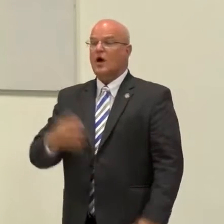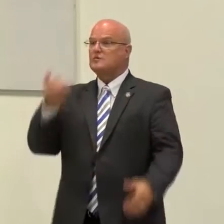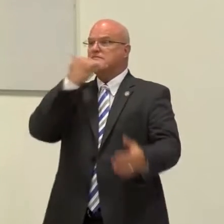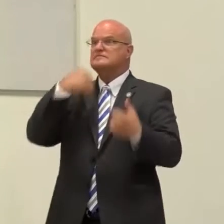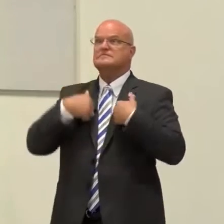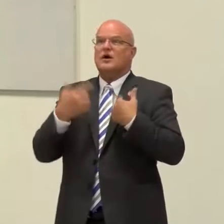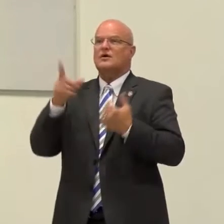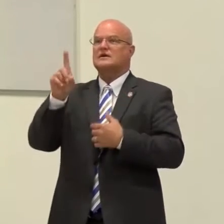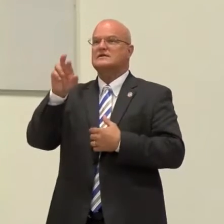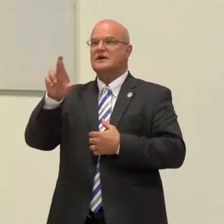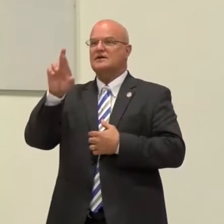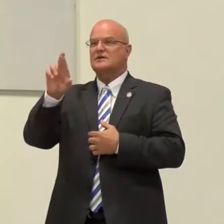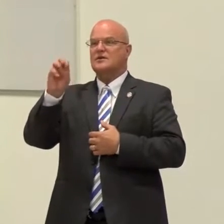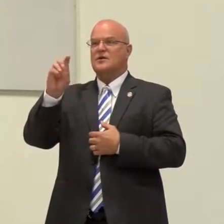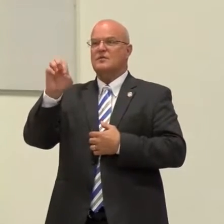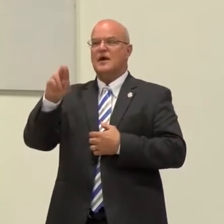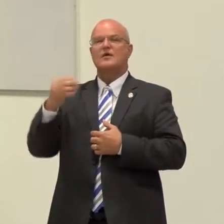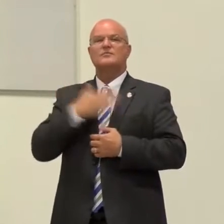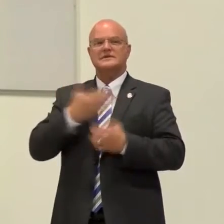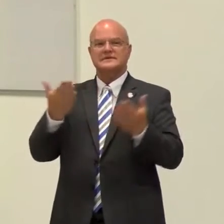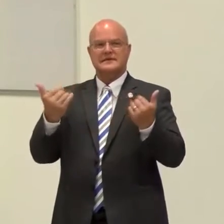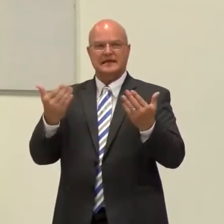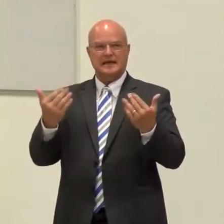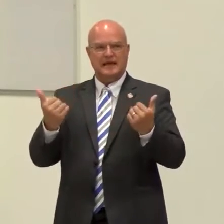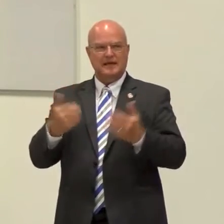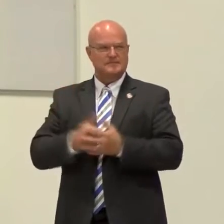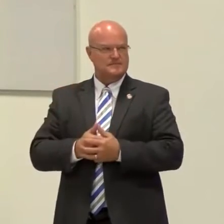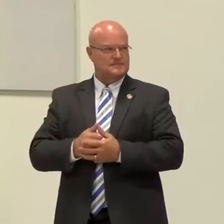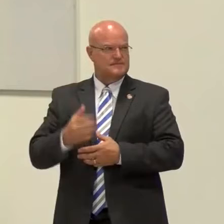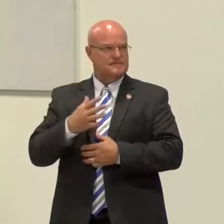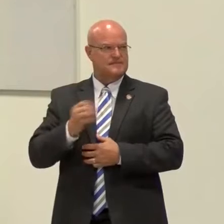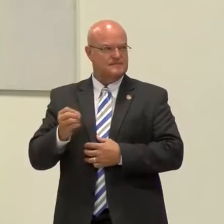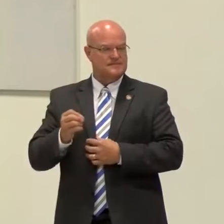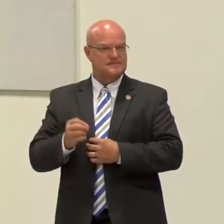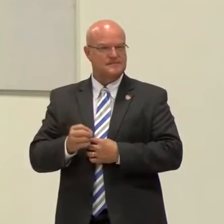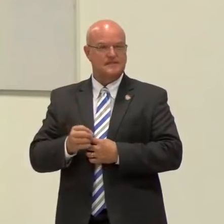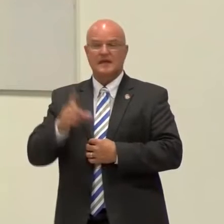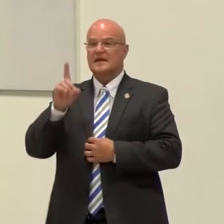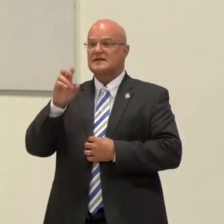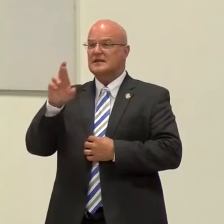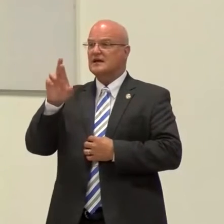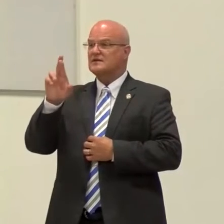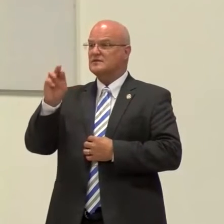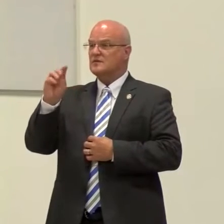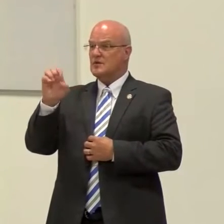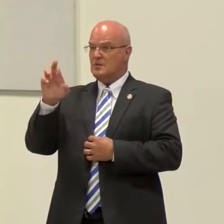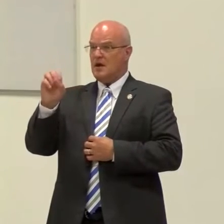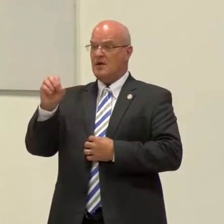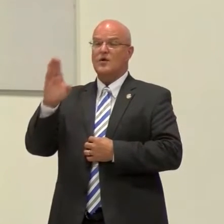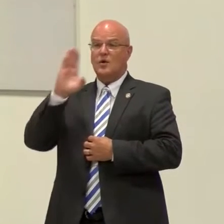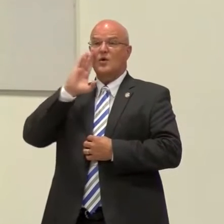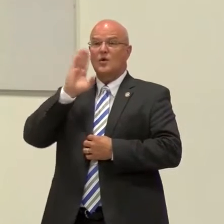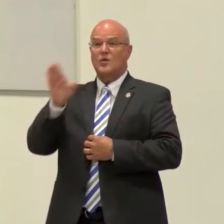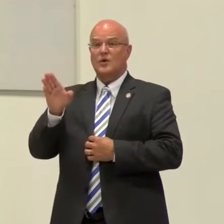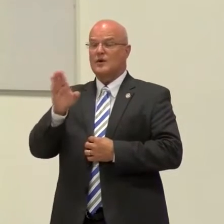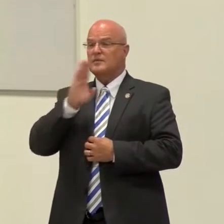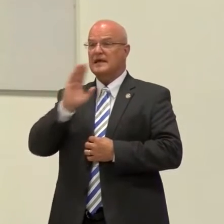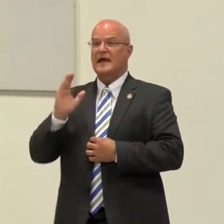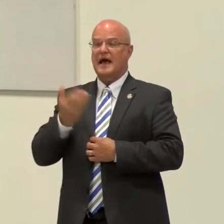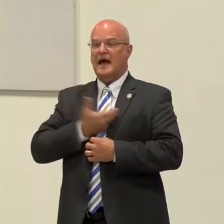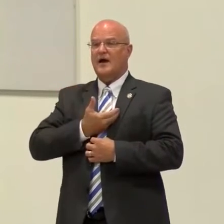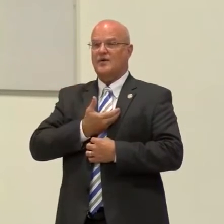Oh, I'm sorry, Dr. Romero. Please, Dr. Romero. And Dr. Romero, of course, will be